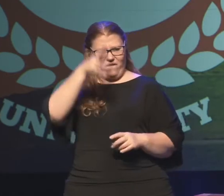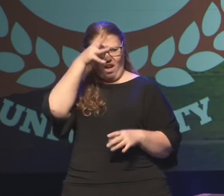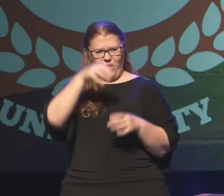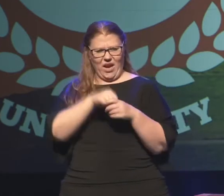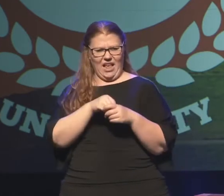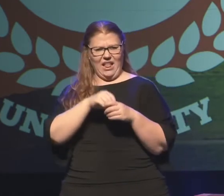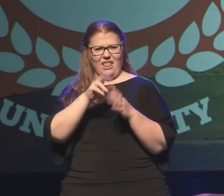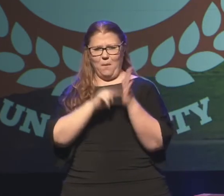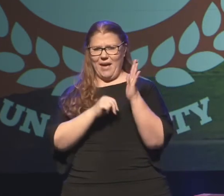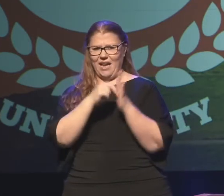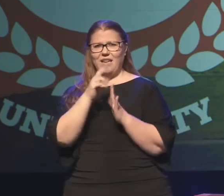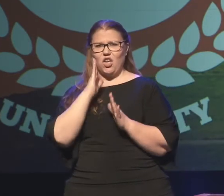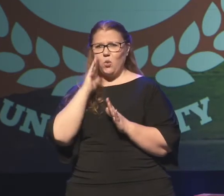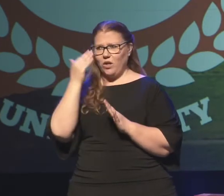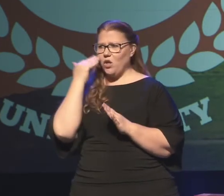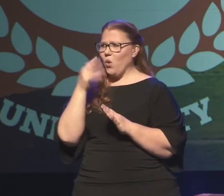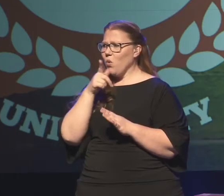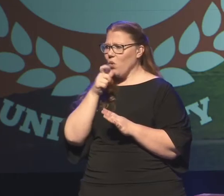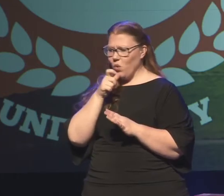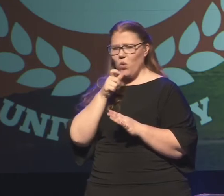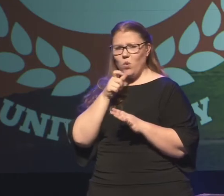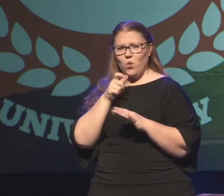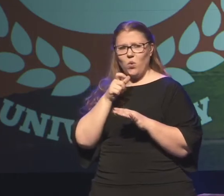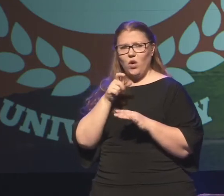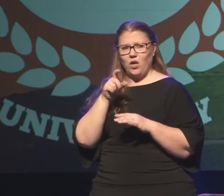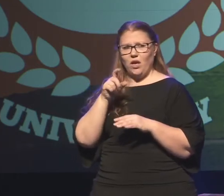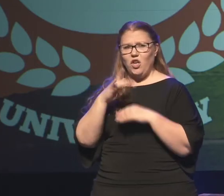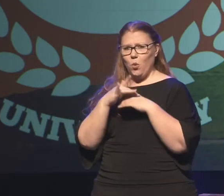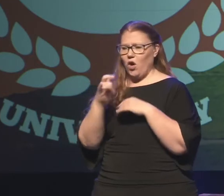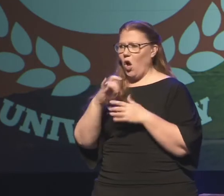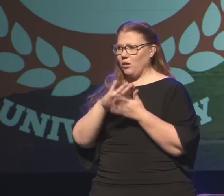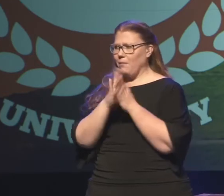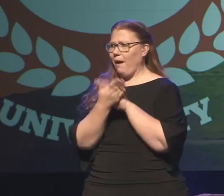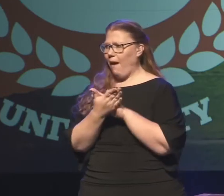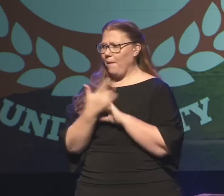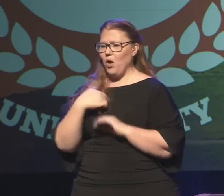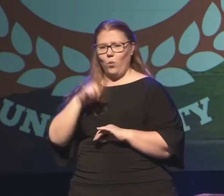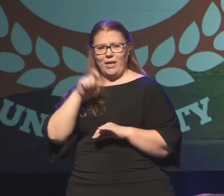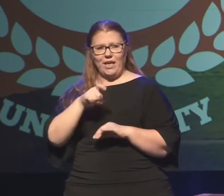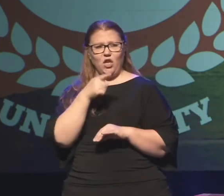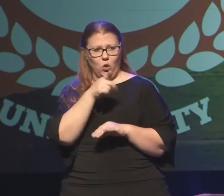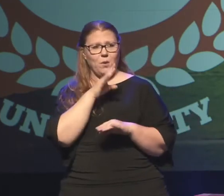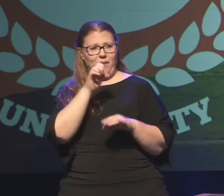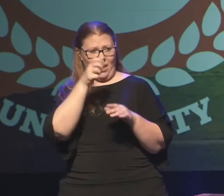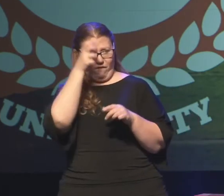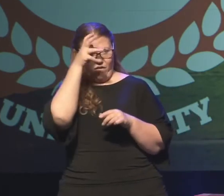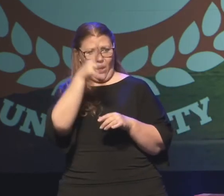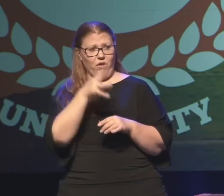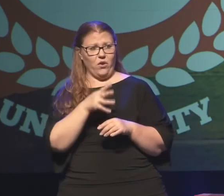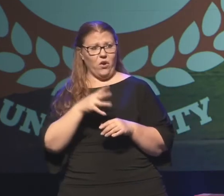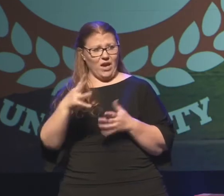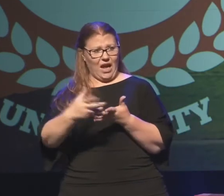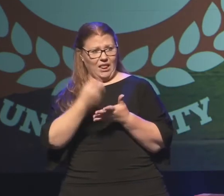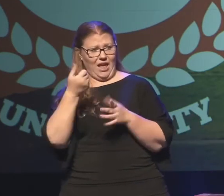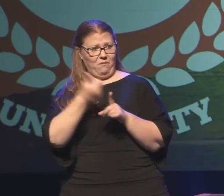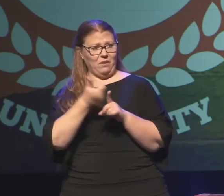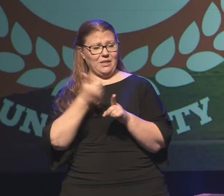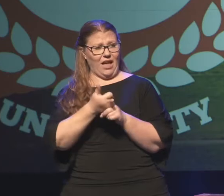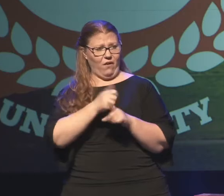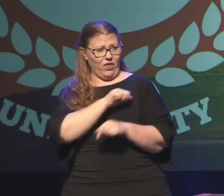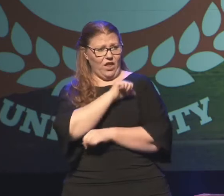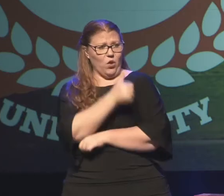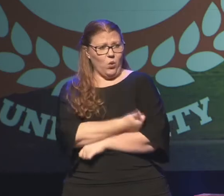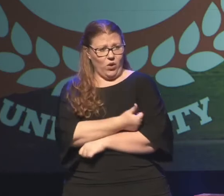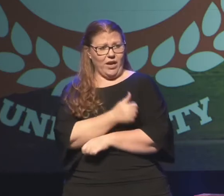painting, and you will know who you are called to be. We need you to be a father who can claim for himself the